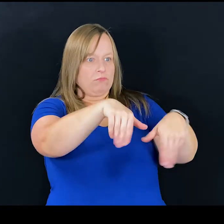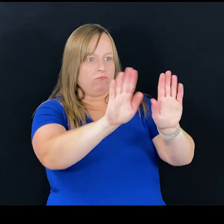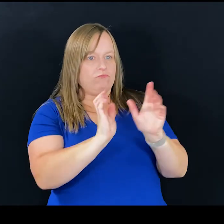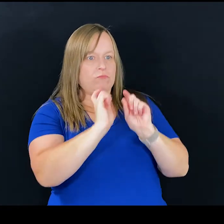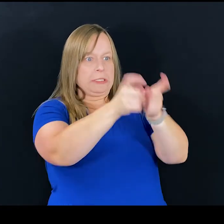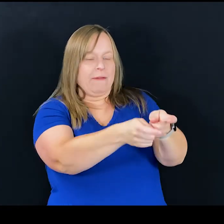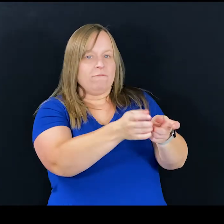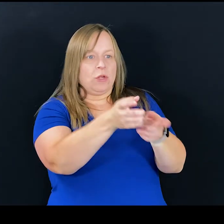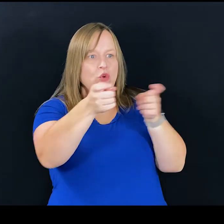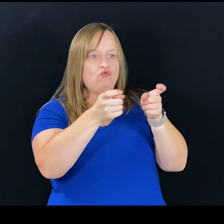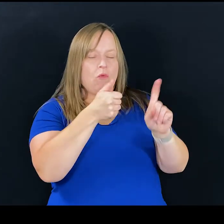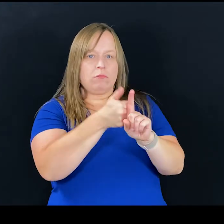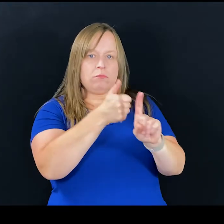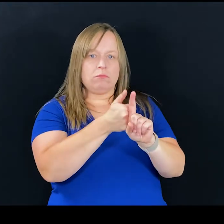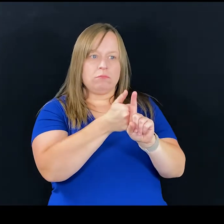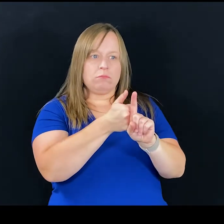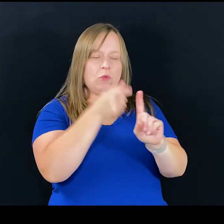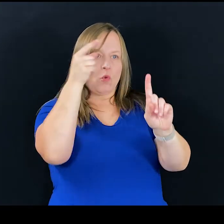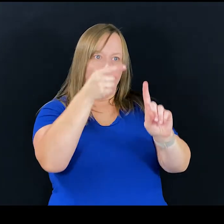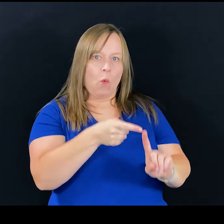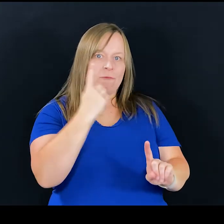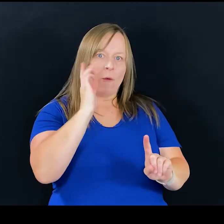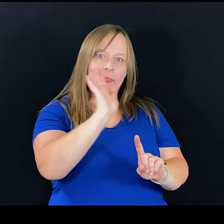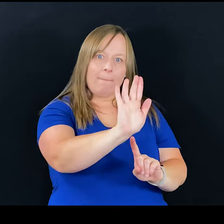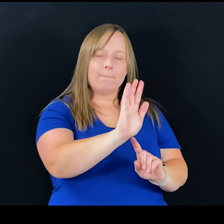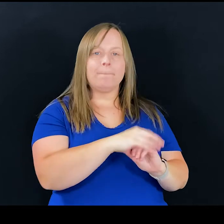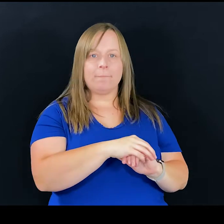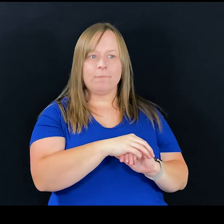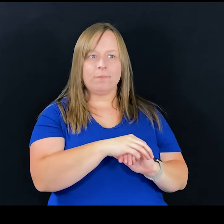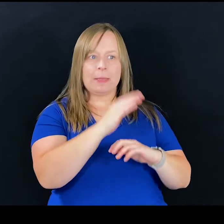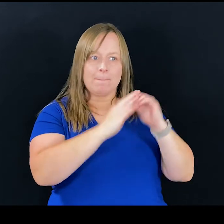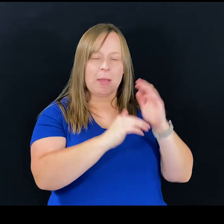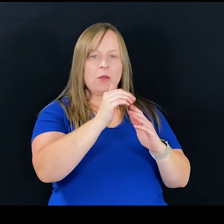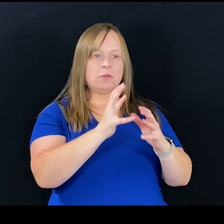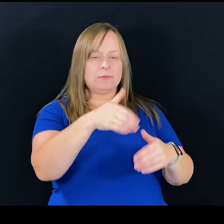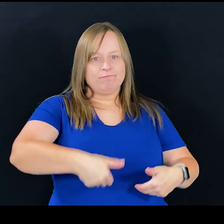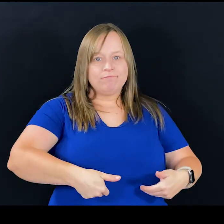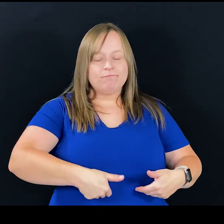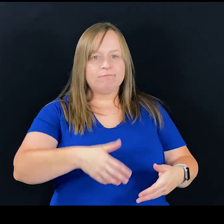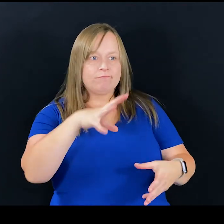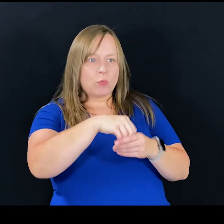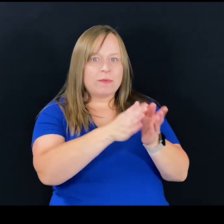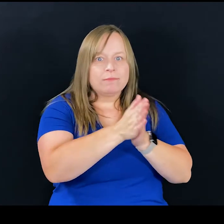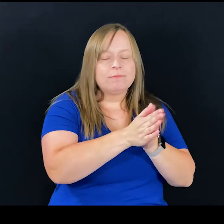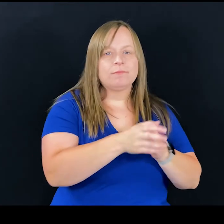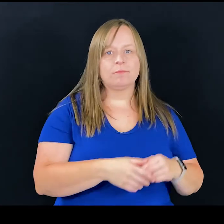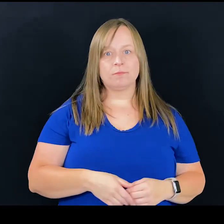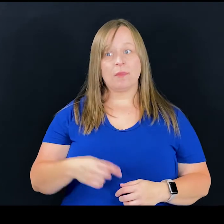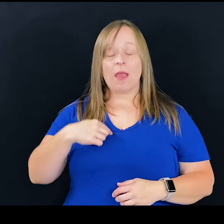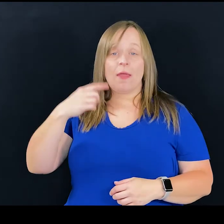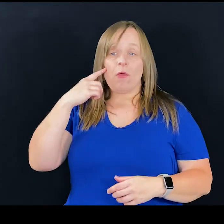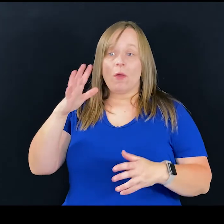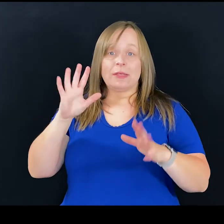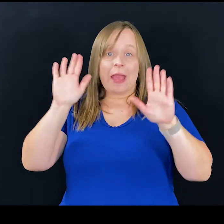authority to take control of what the goals are for them, it then builds intrinsic motivation. They